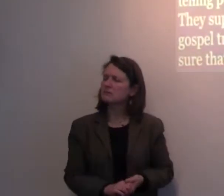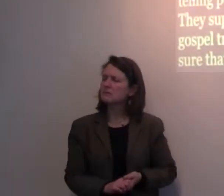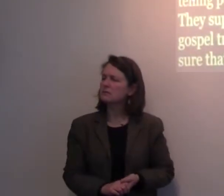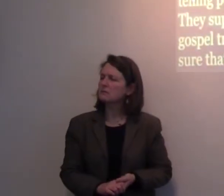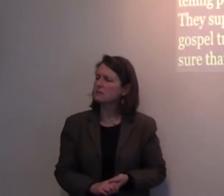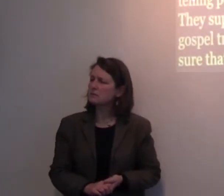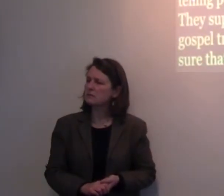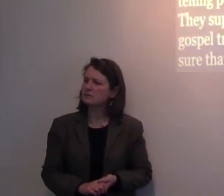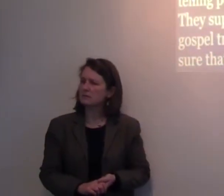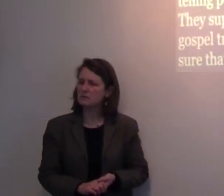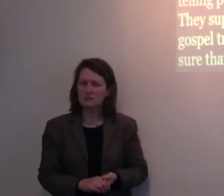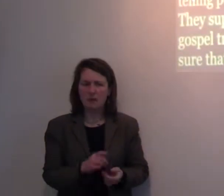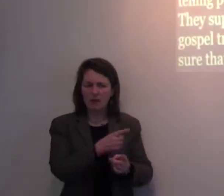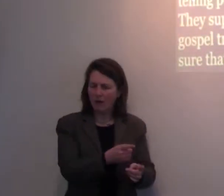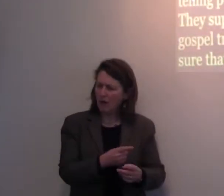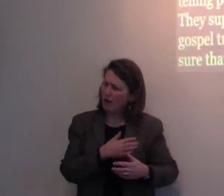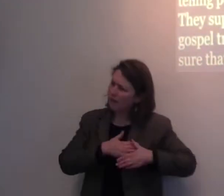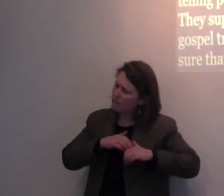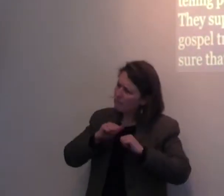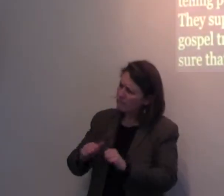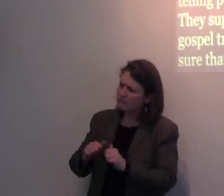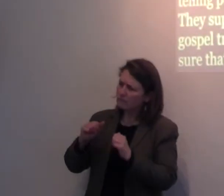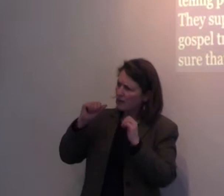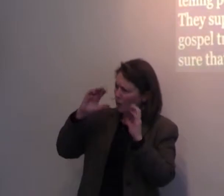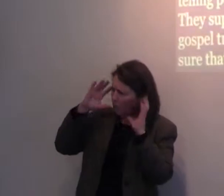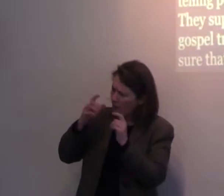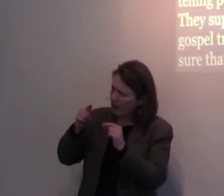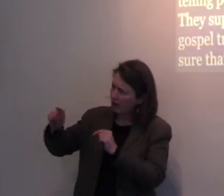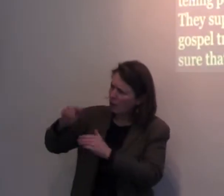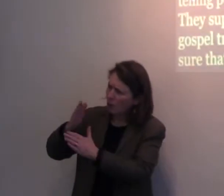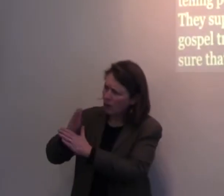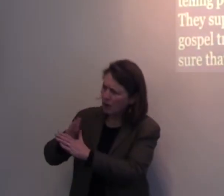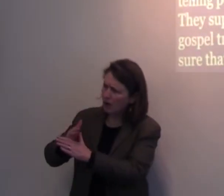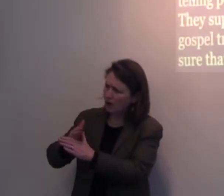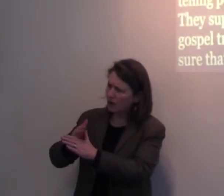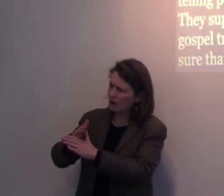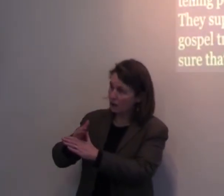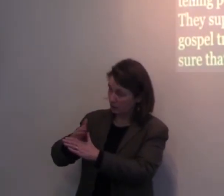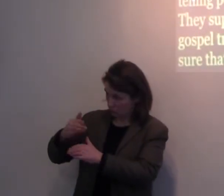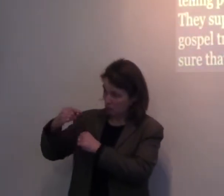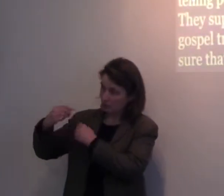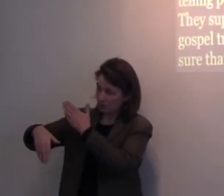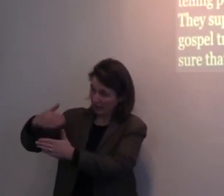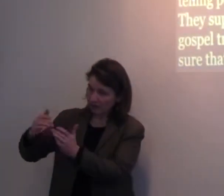They cared about his work, telling people about the Lord Jesus.